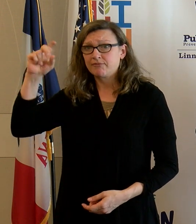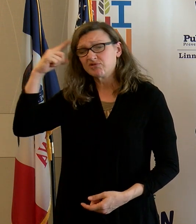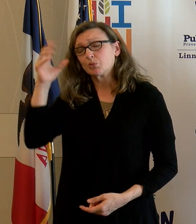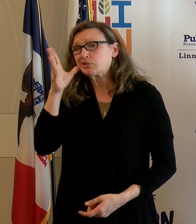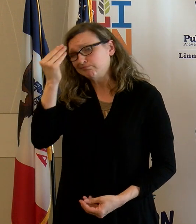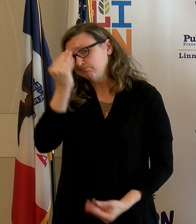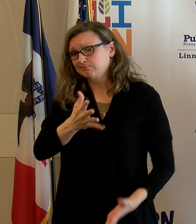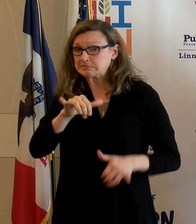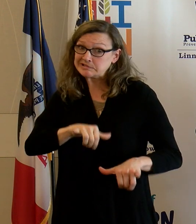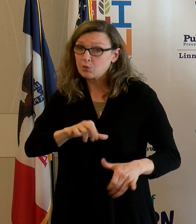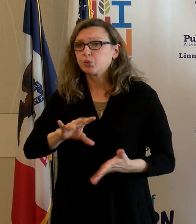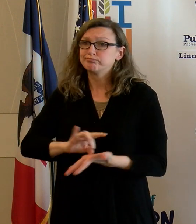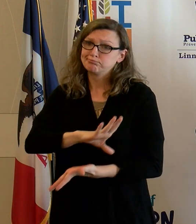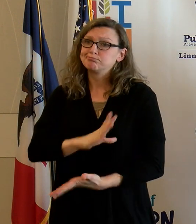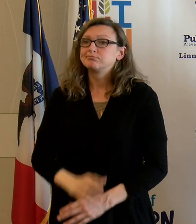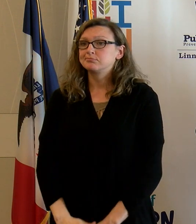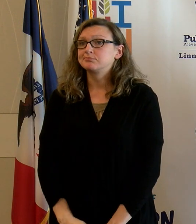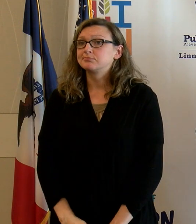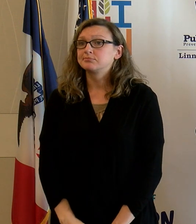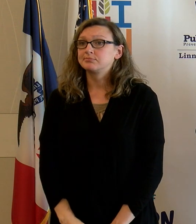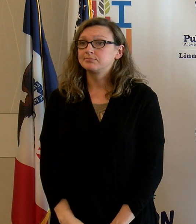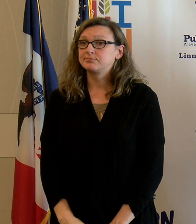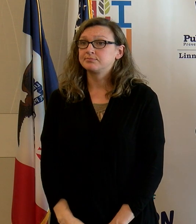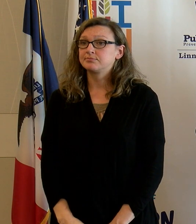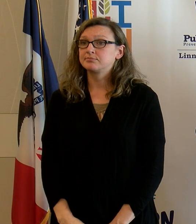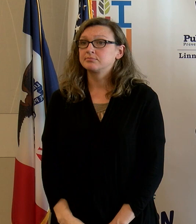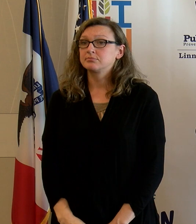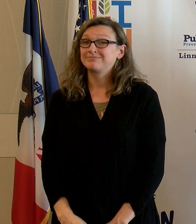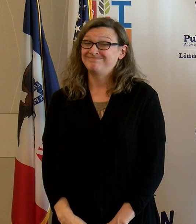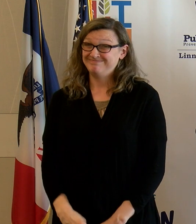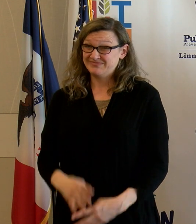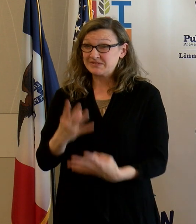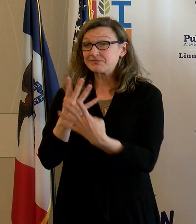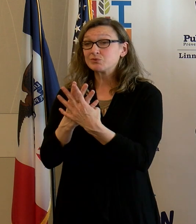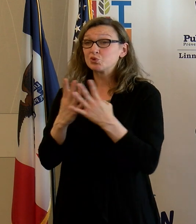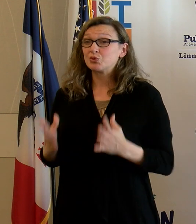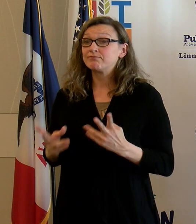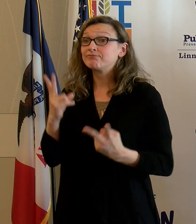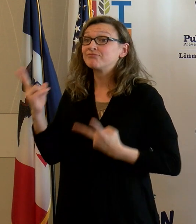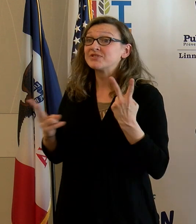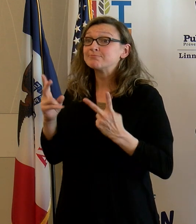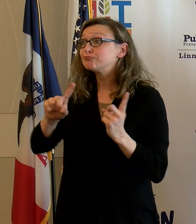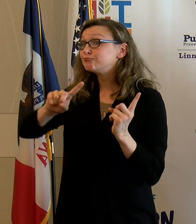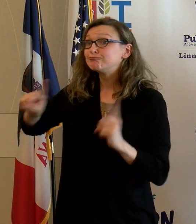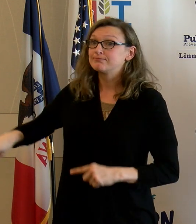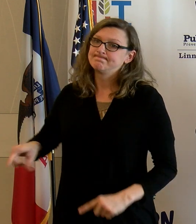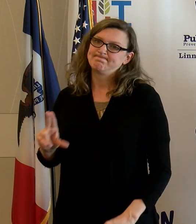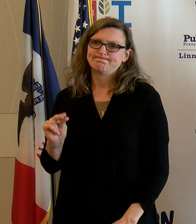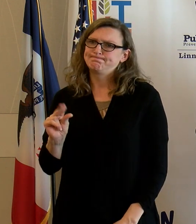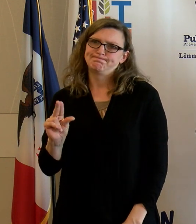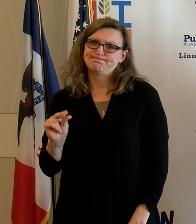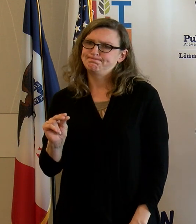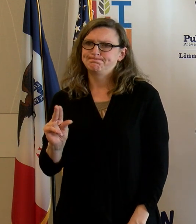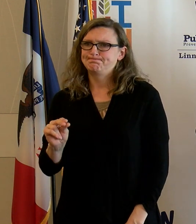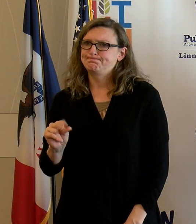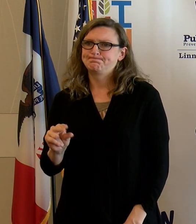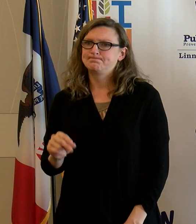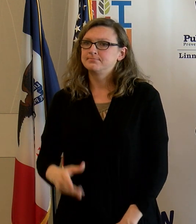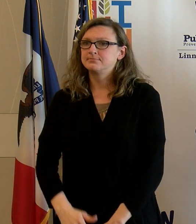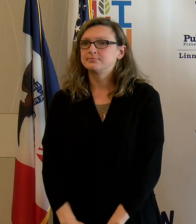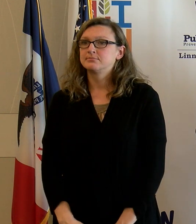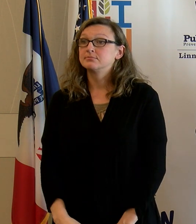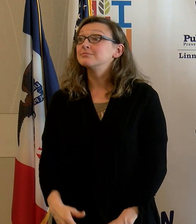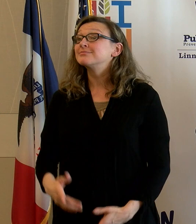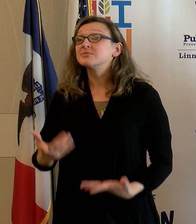have stopped our contact visits in the jail. We're no longer doing the programming that we used to do, including religious services, ASAC